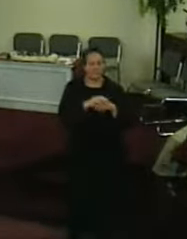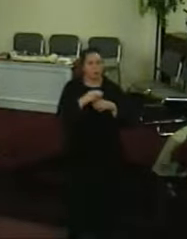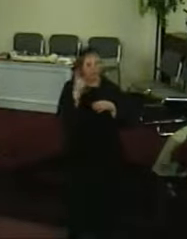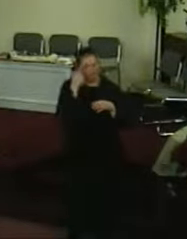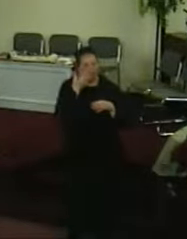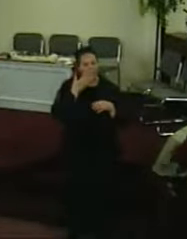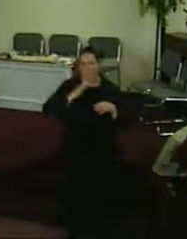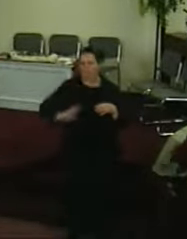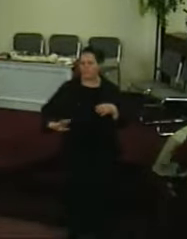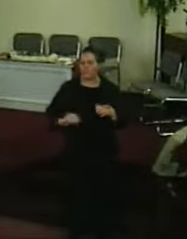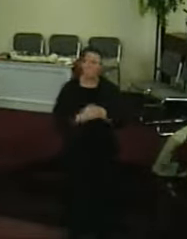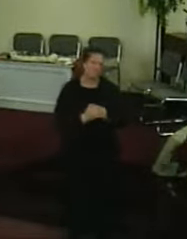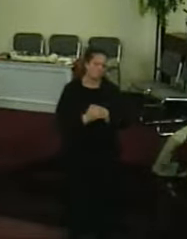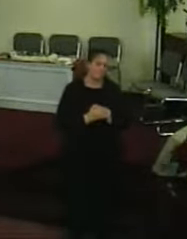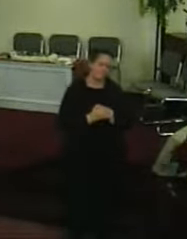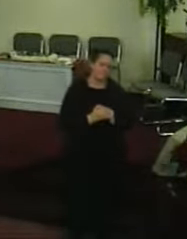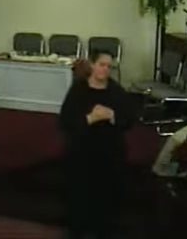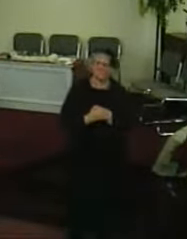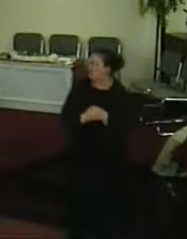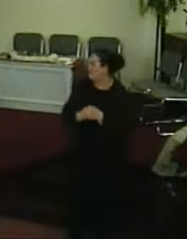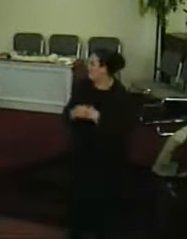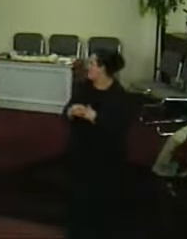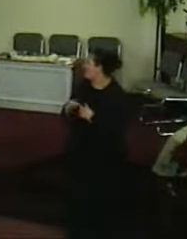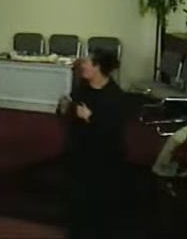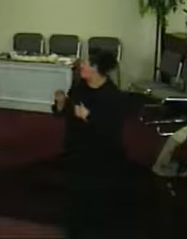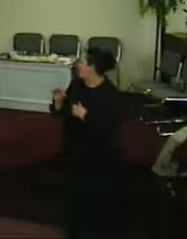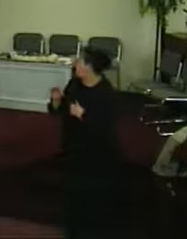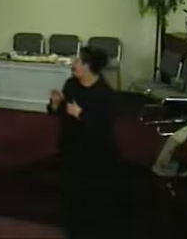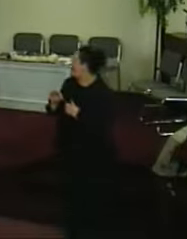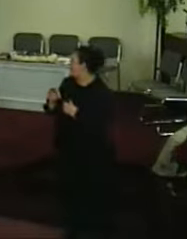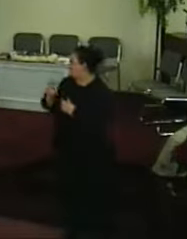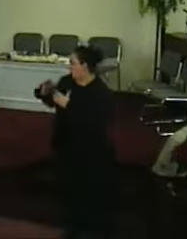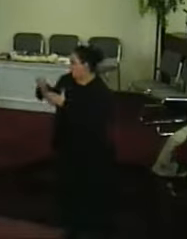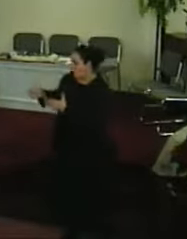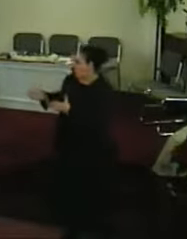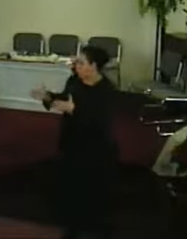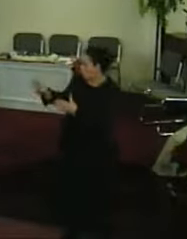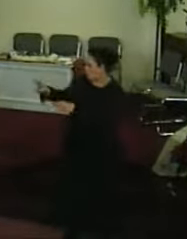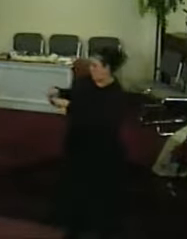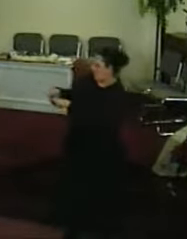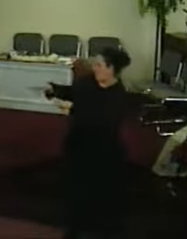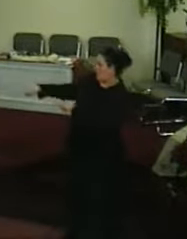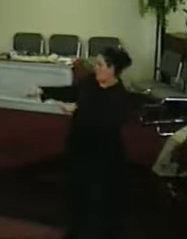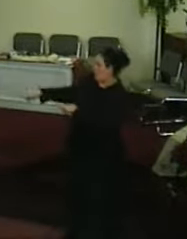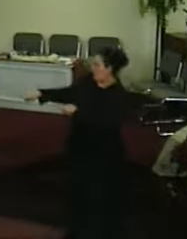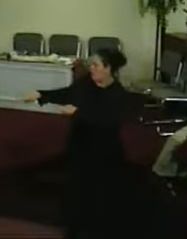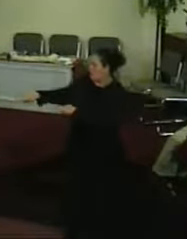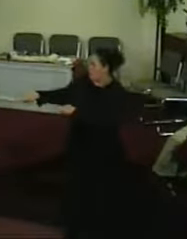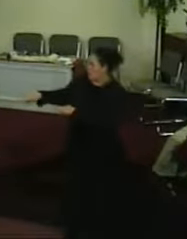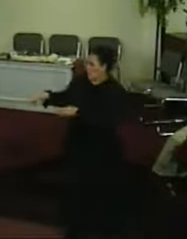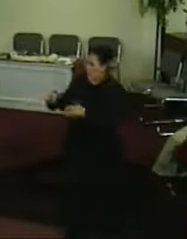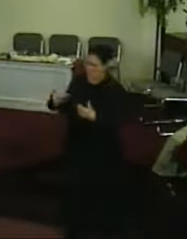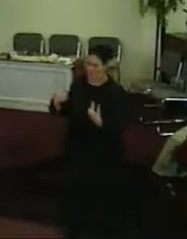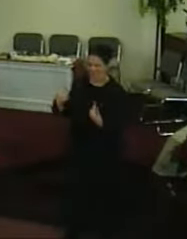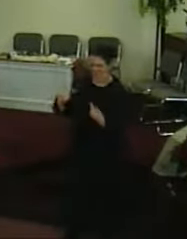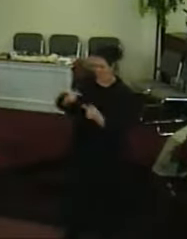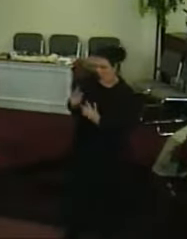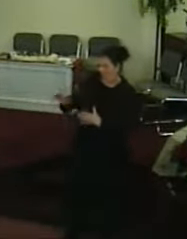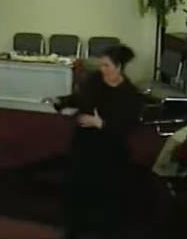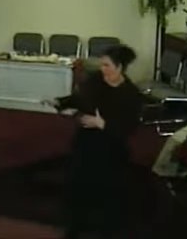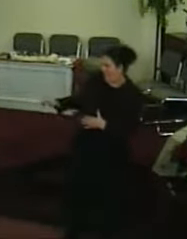sister pastor, they're over here. Did I offend them? Should I not preach that? What?